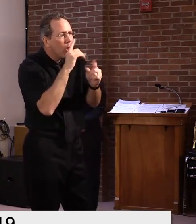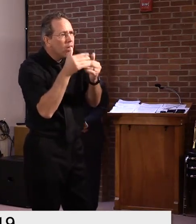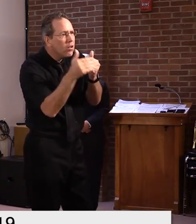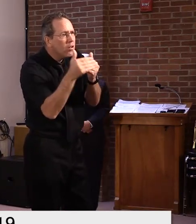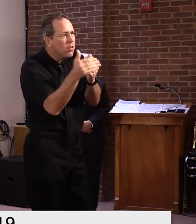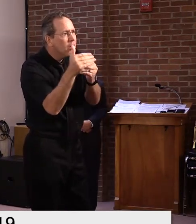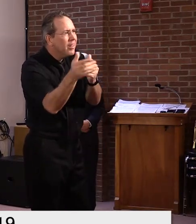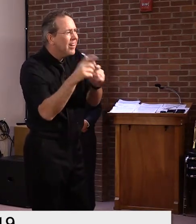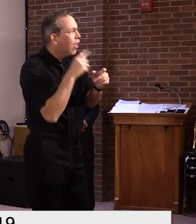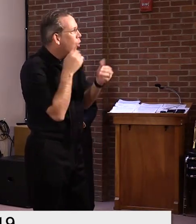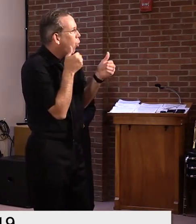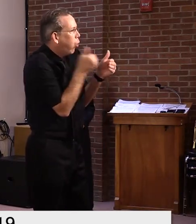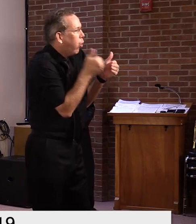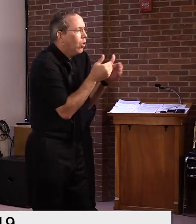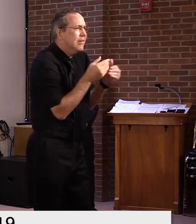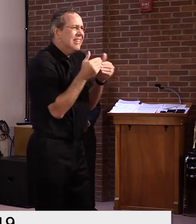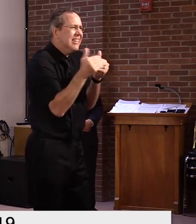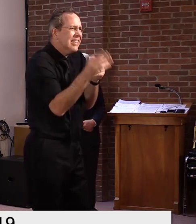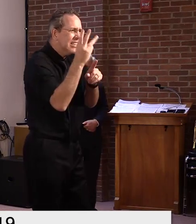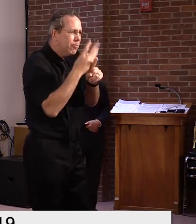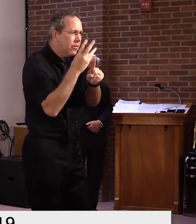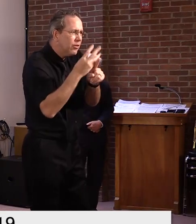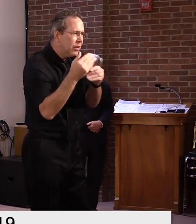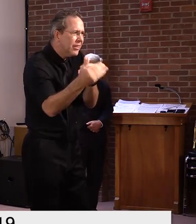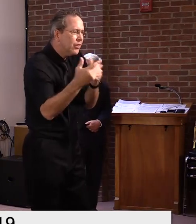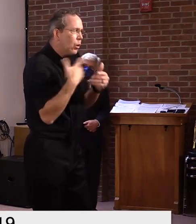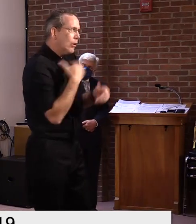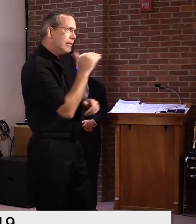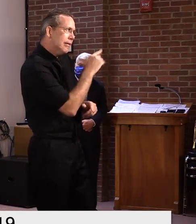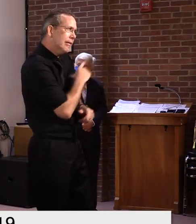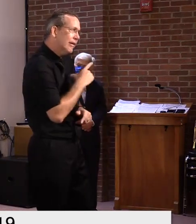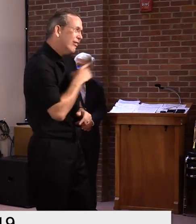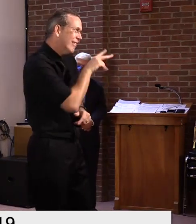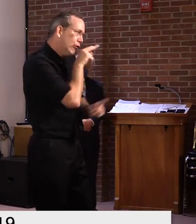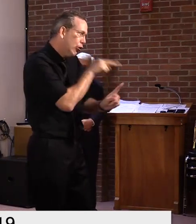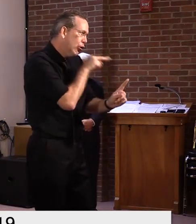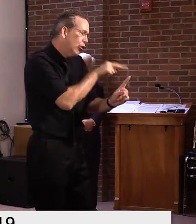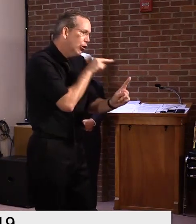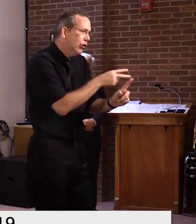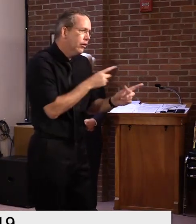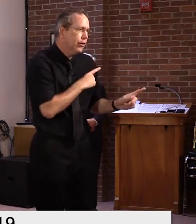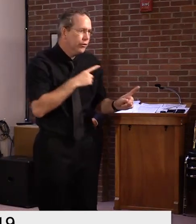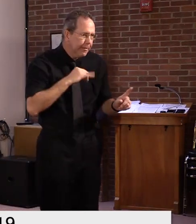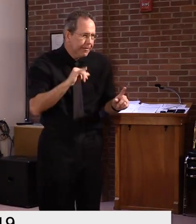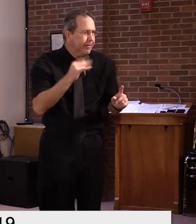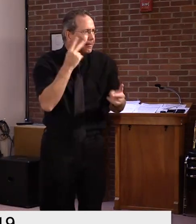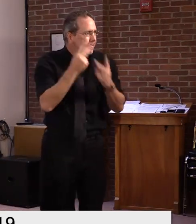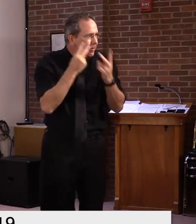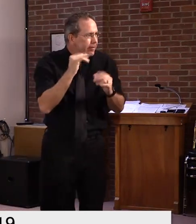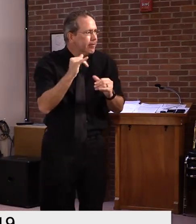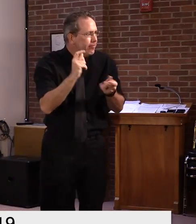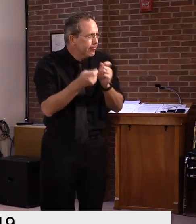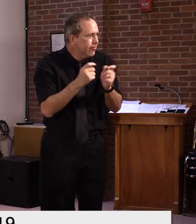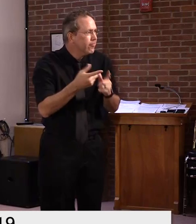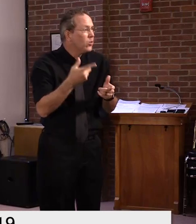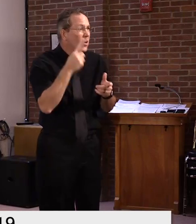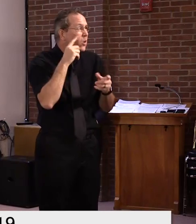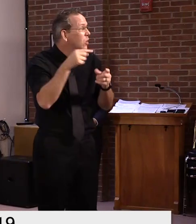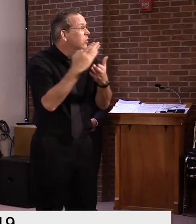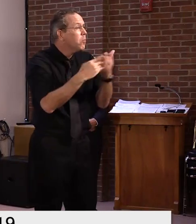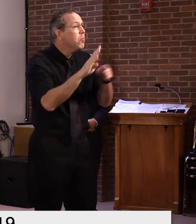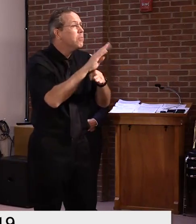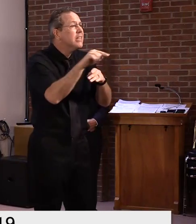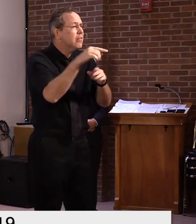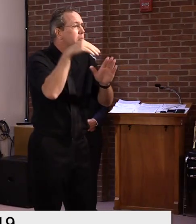revenue for our lifeblood in government, how we provide the services that we do. Without their revenue, without that